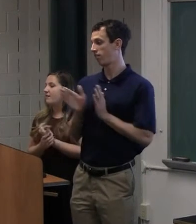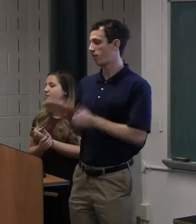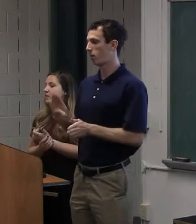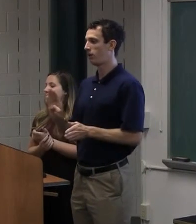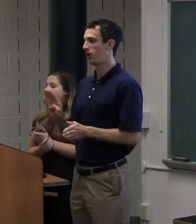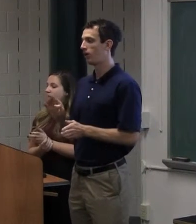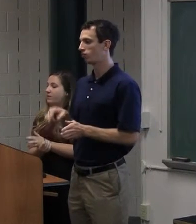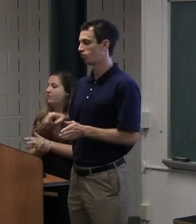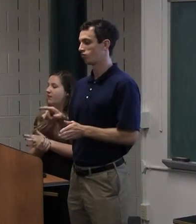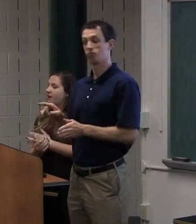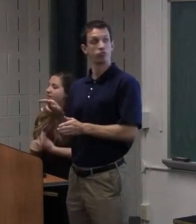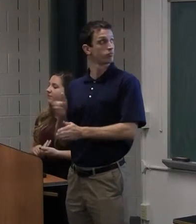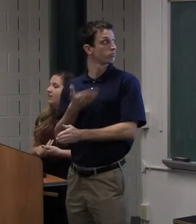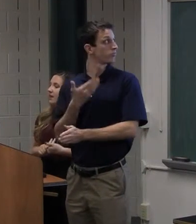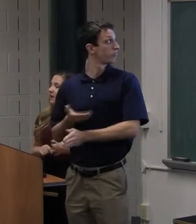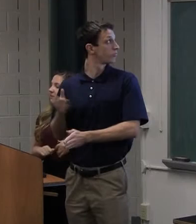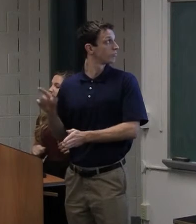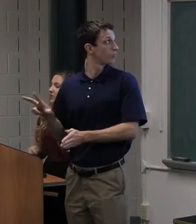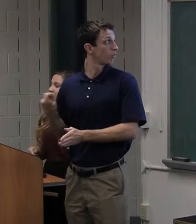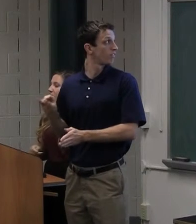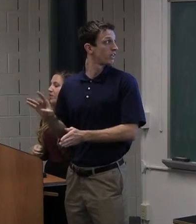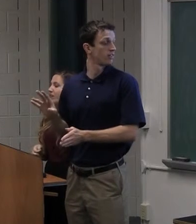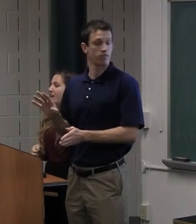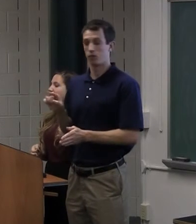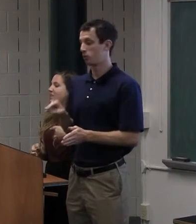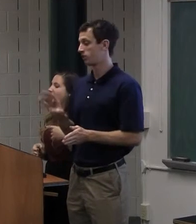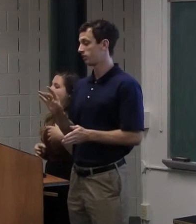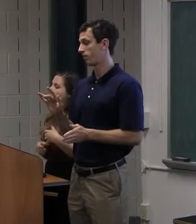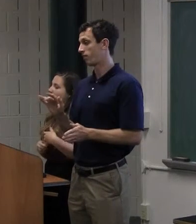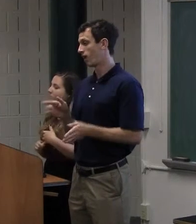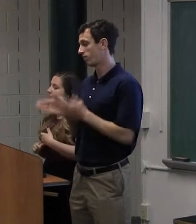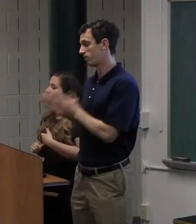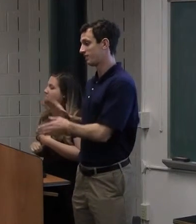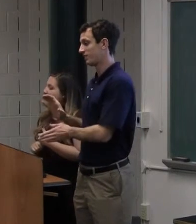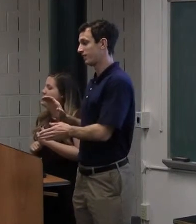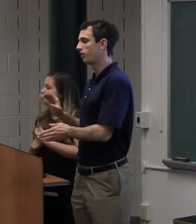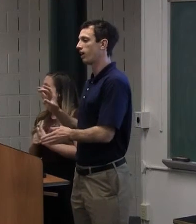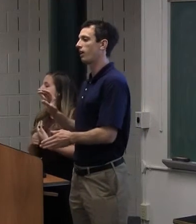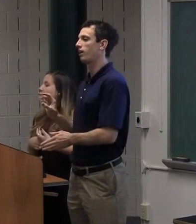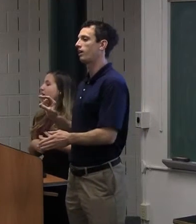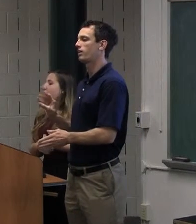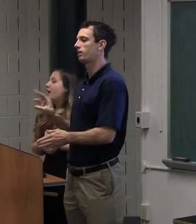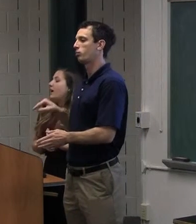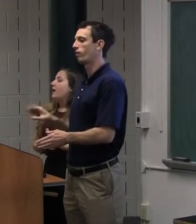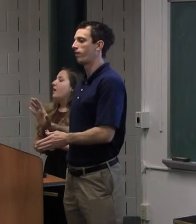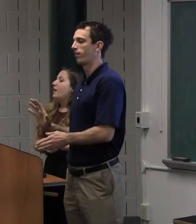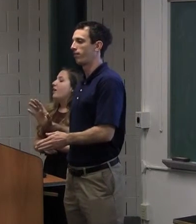205 hours, 0.75. And for C hours, 86.5.